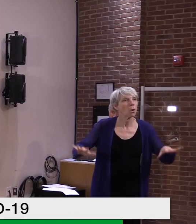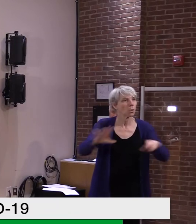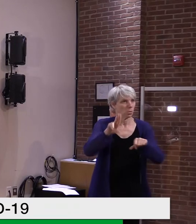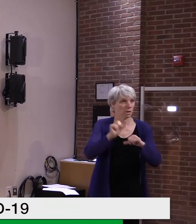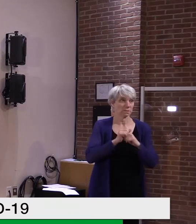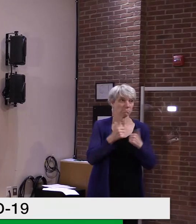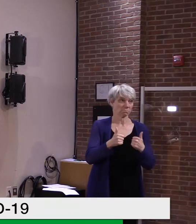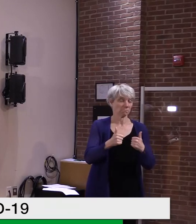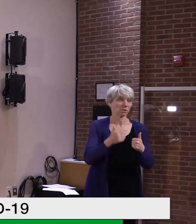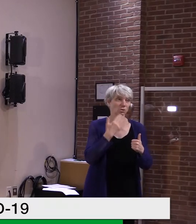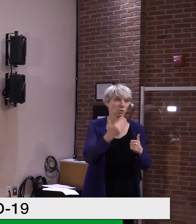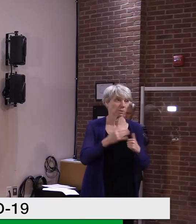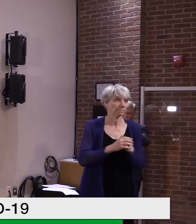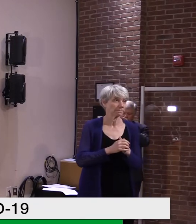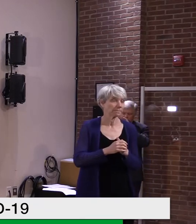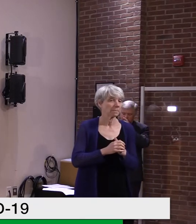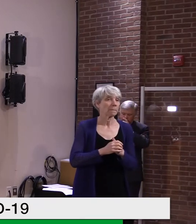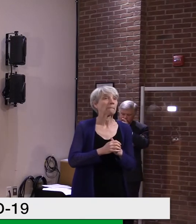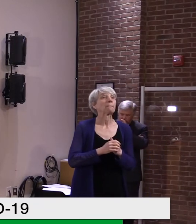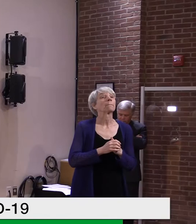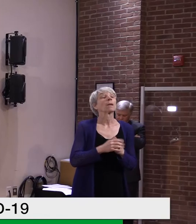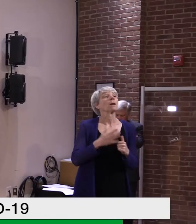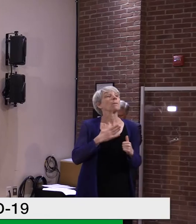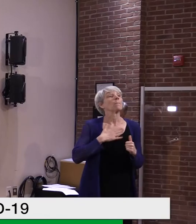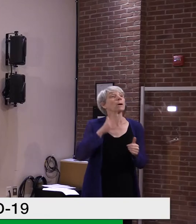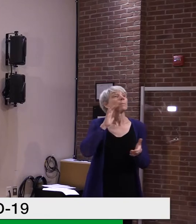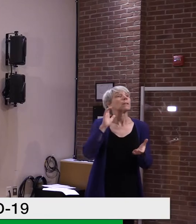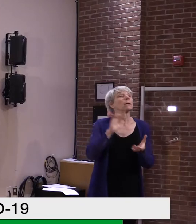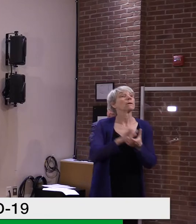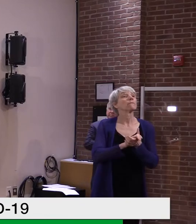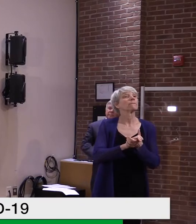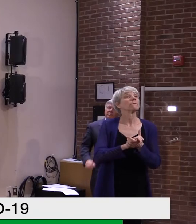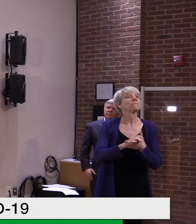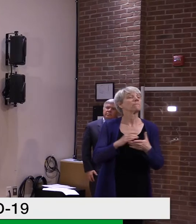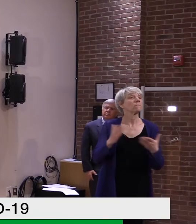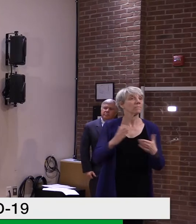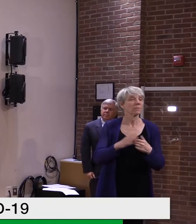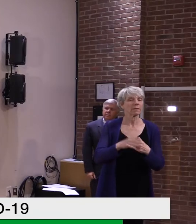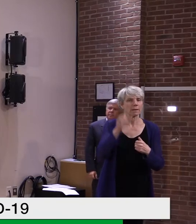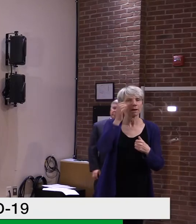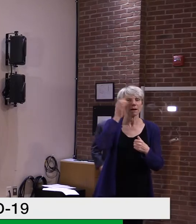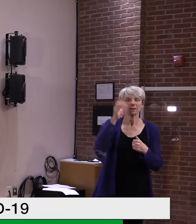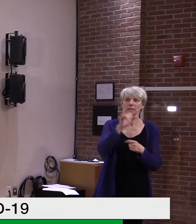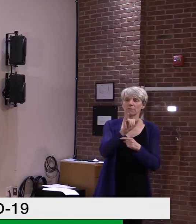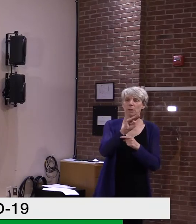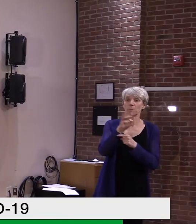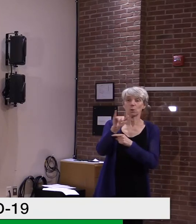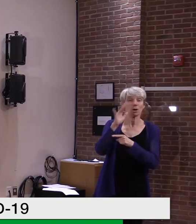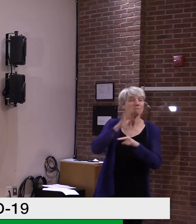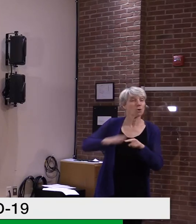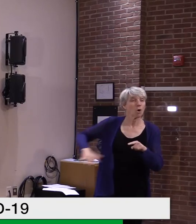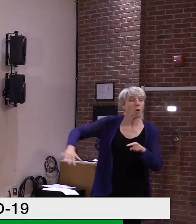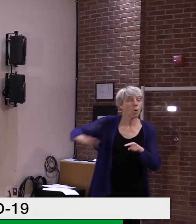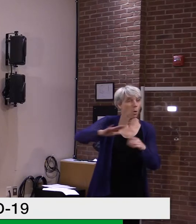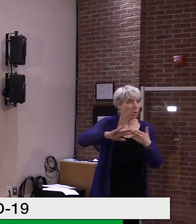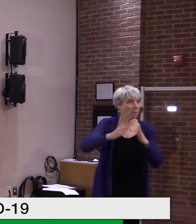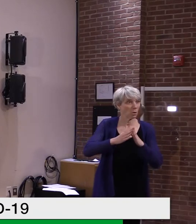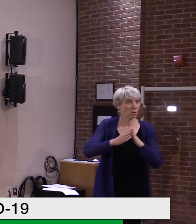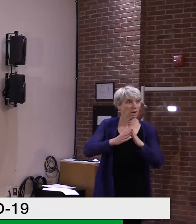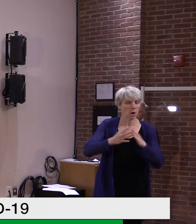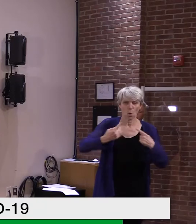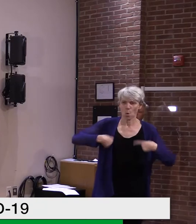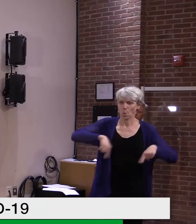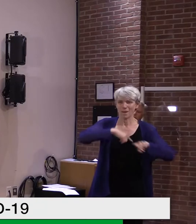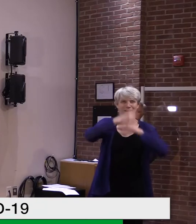belief I have is that this concept of immunity for the community, at the community